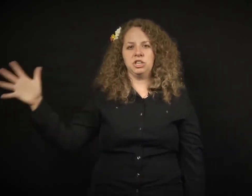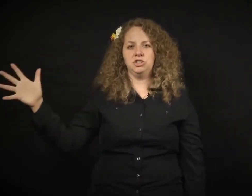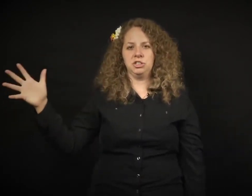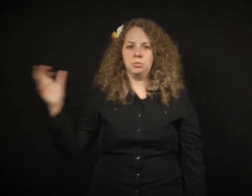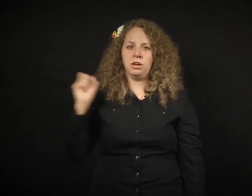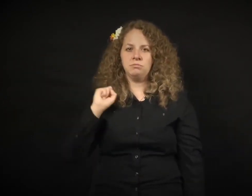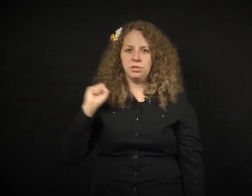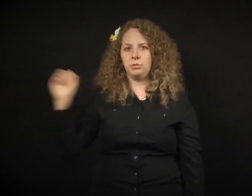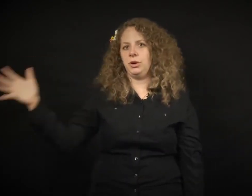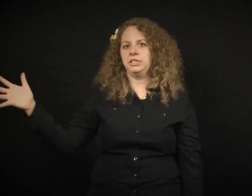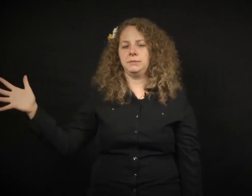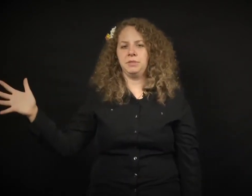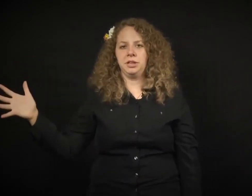gesture as well, throwing something.